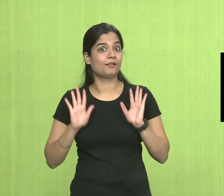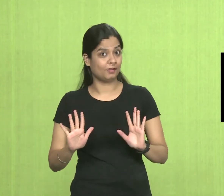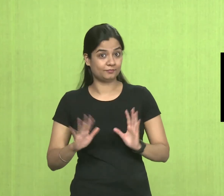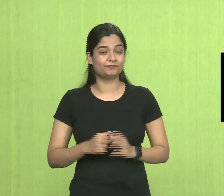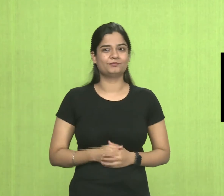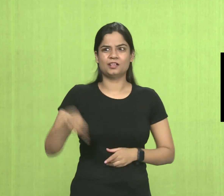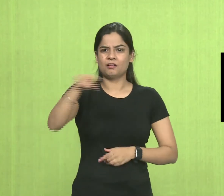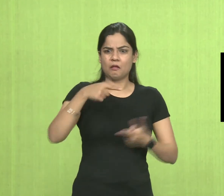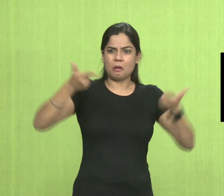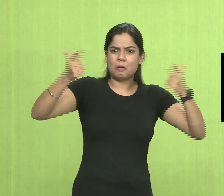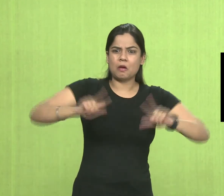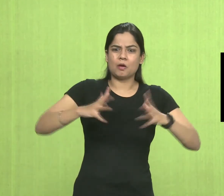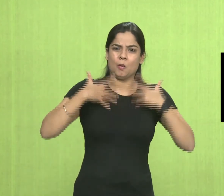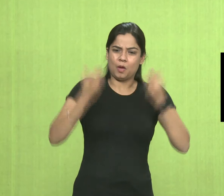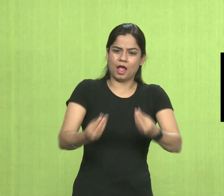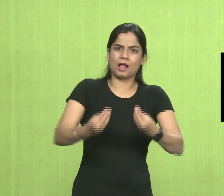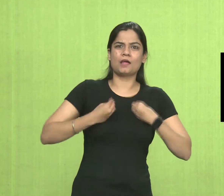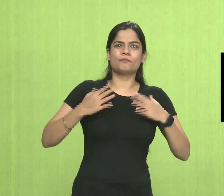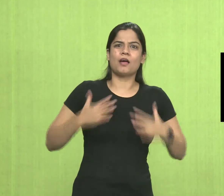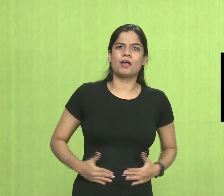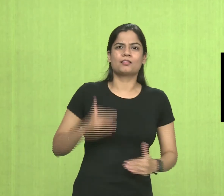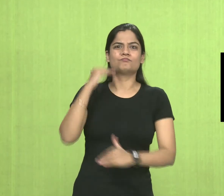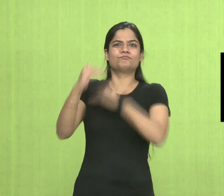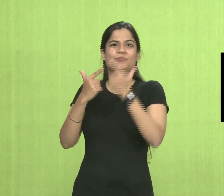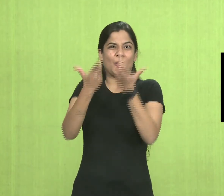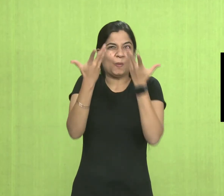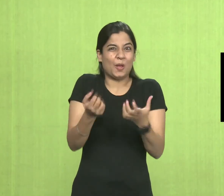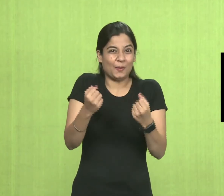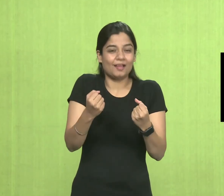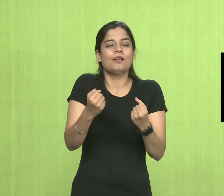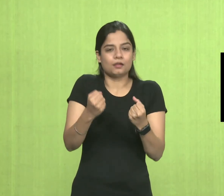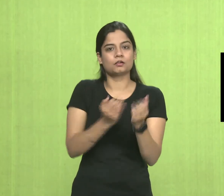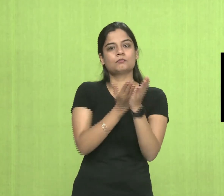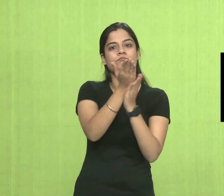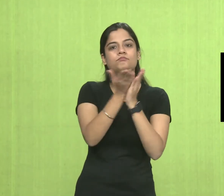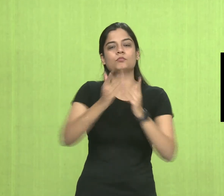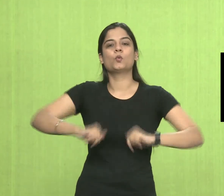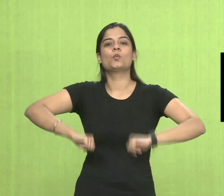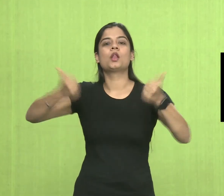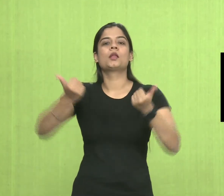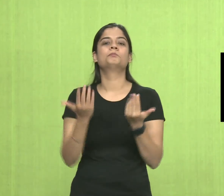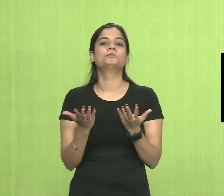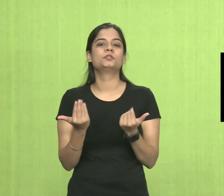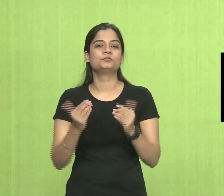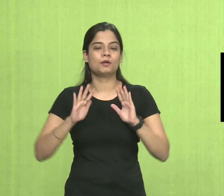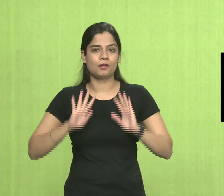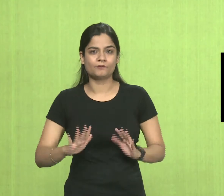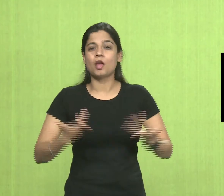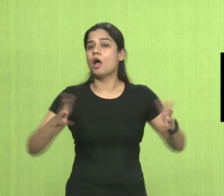we can't get those nutrients. We all want to get those nutrients for our growth. So how can we get those nutrients while